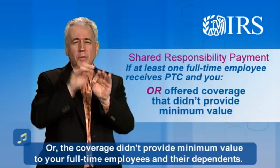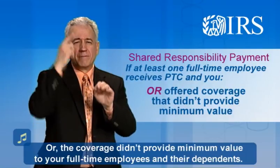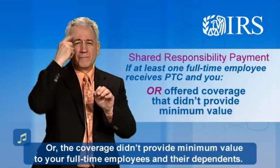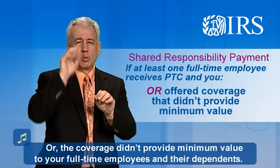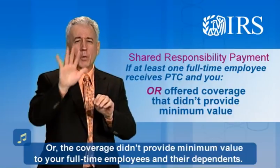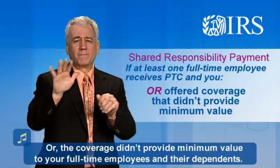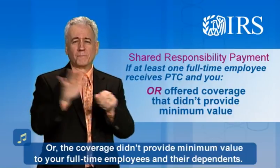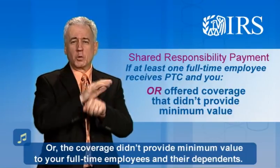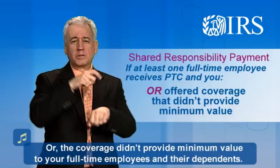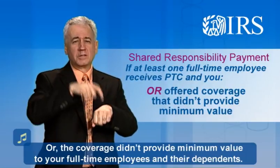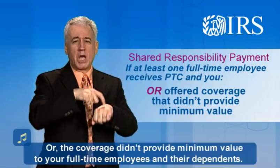and their dependents.